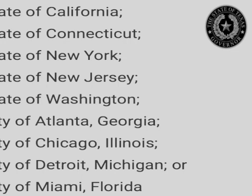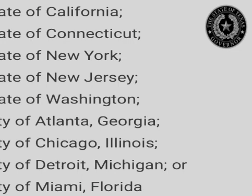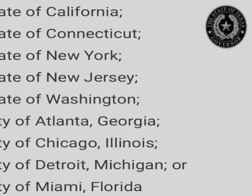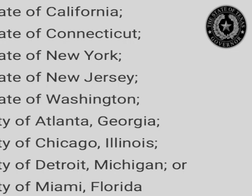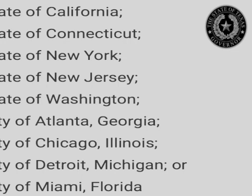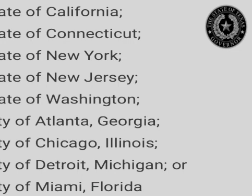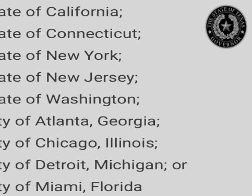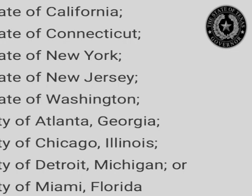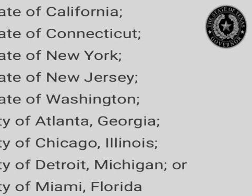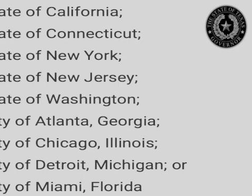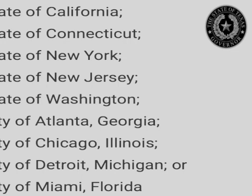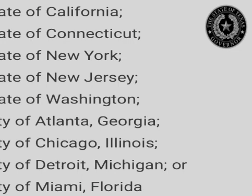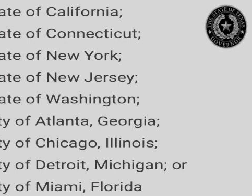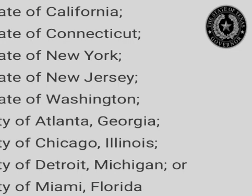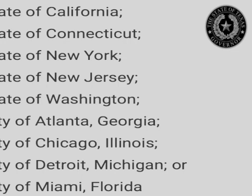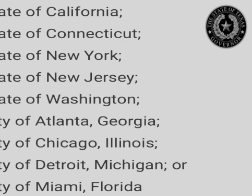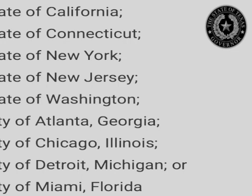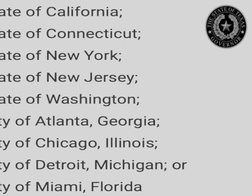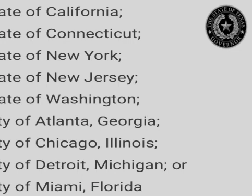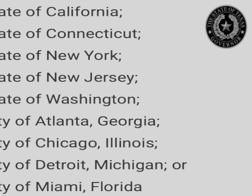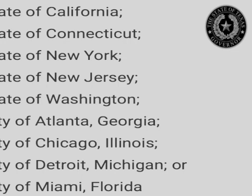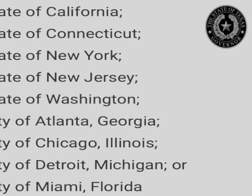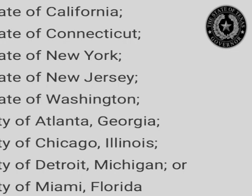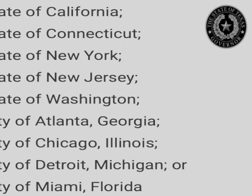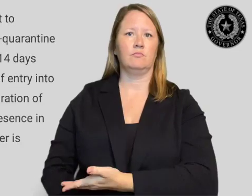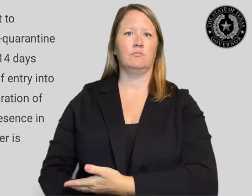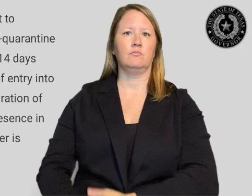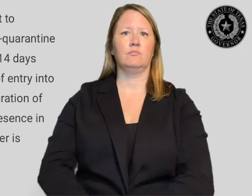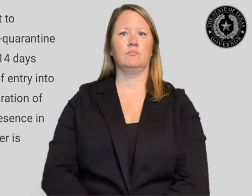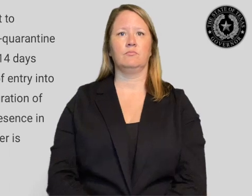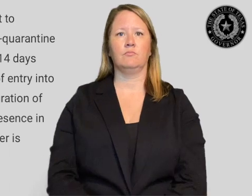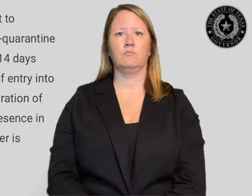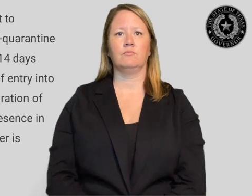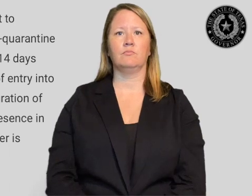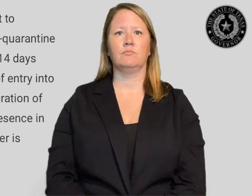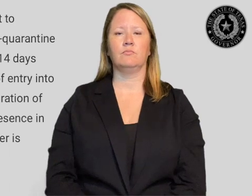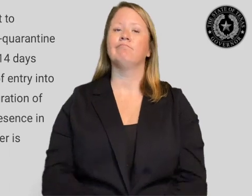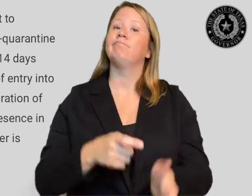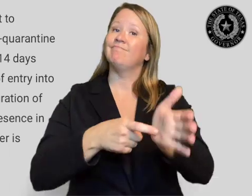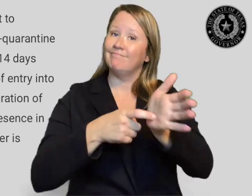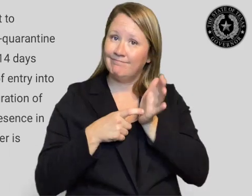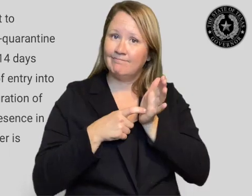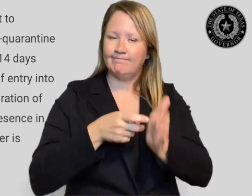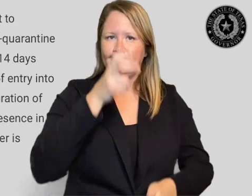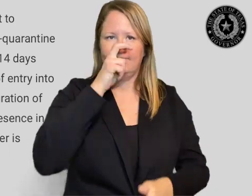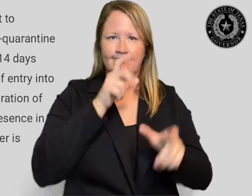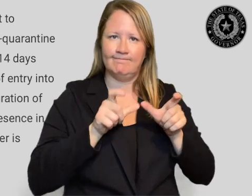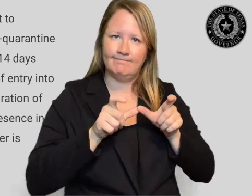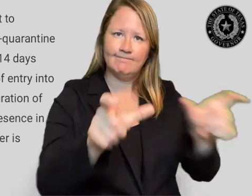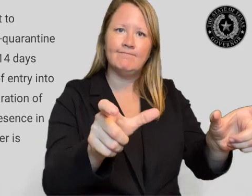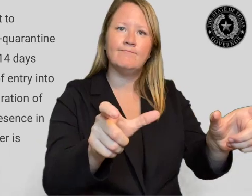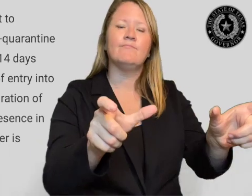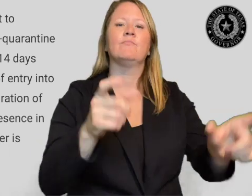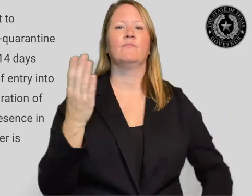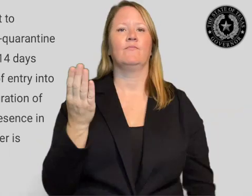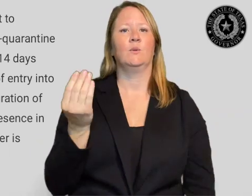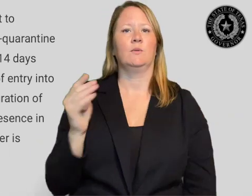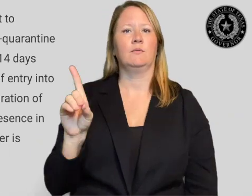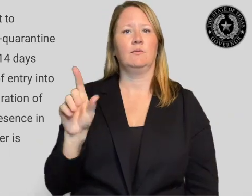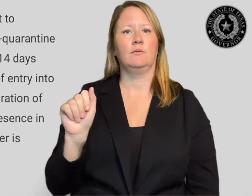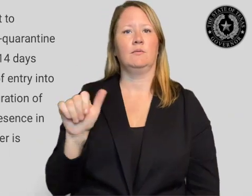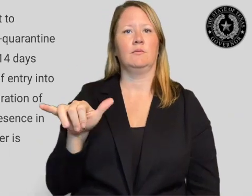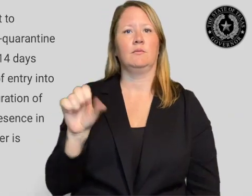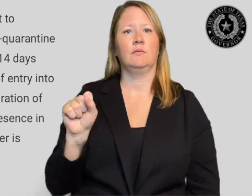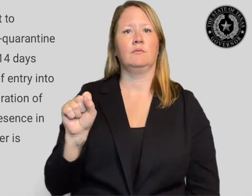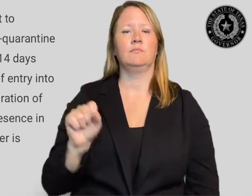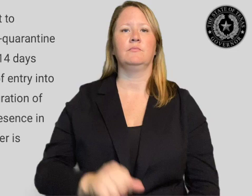Detroit, Michigan, or City of Miami, Florida, shall be subject to mandatory self-quarantine for a period of 14 days from the time